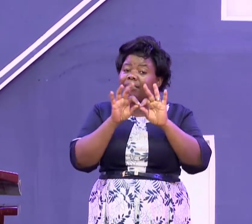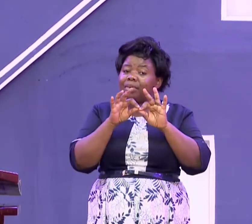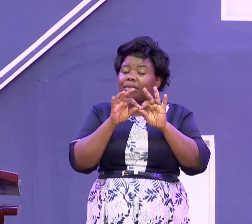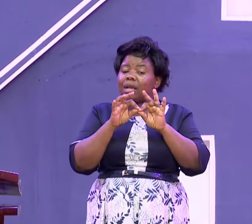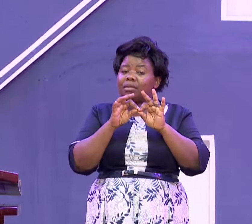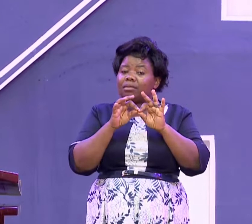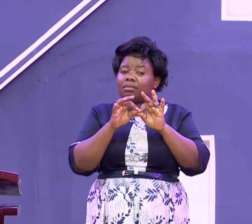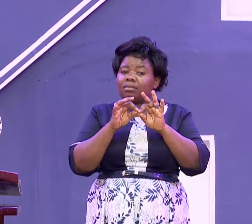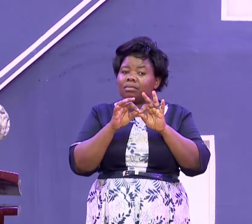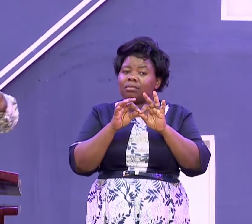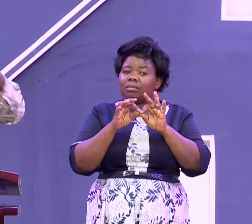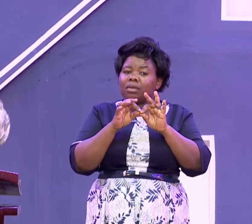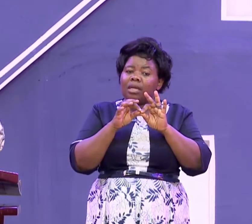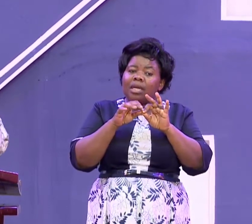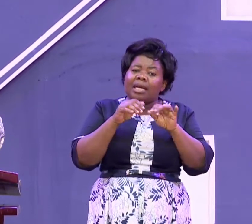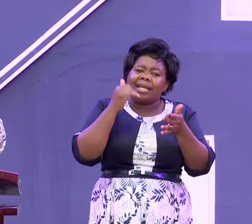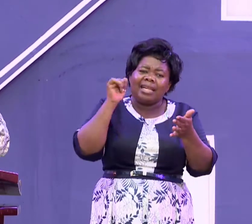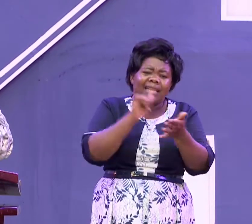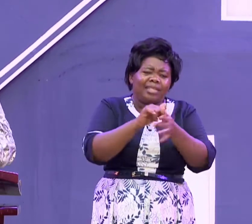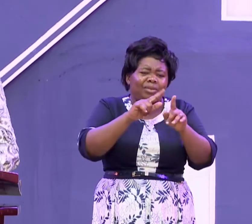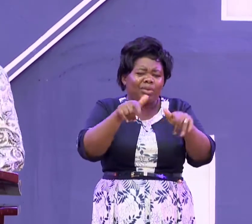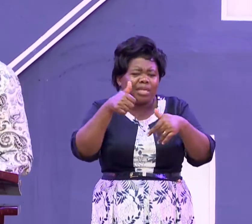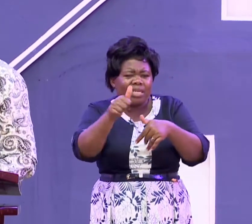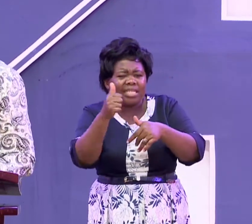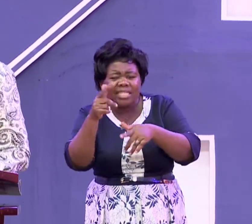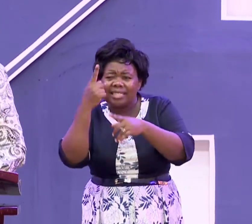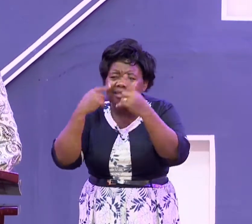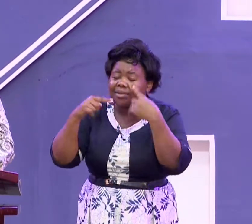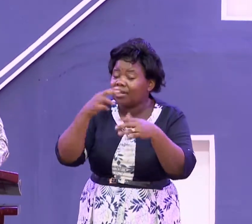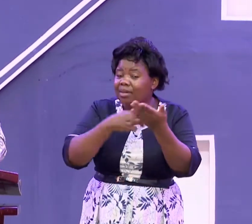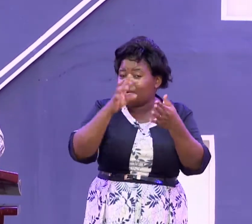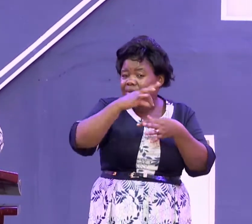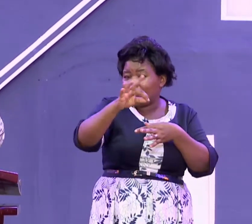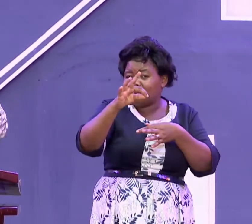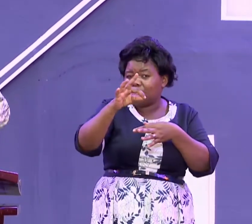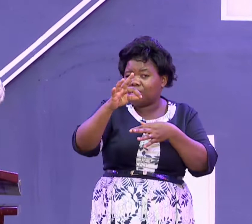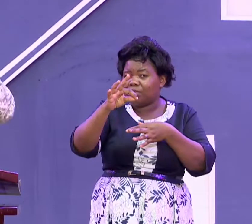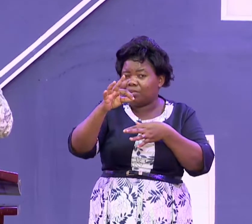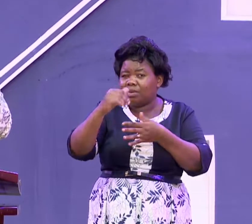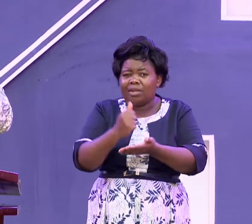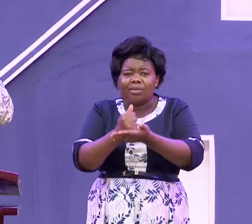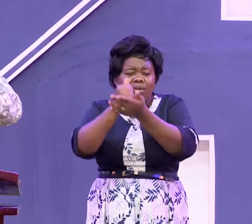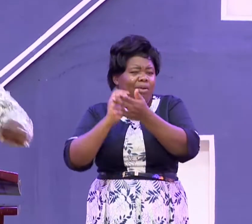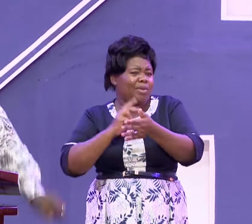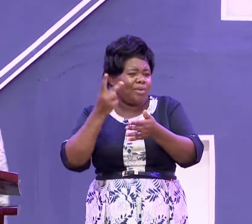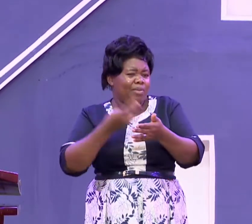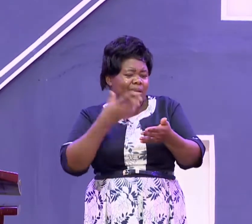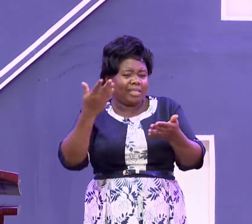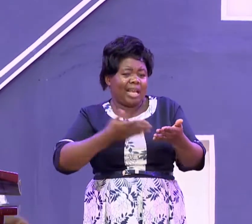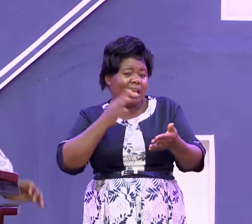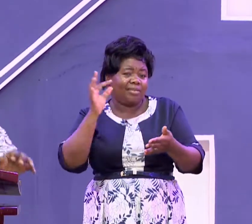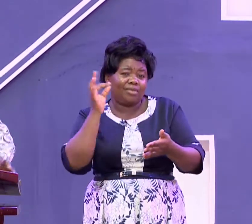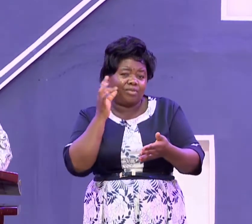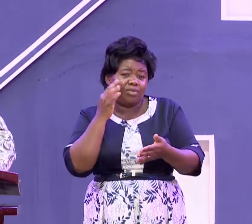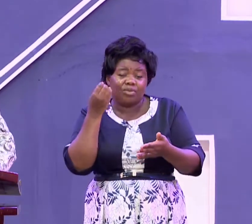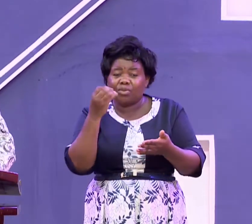lwaki kikulu nnyo. That we cry to the Holy Spirit. Nti tukabirire omwoyo mutukuvu. To have the fruit of the Holy Spirit. Tubere